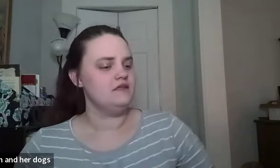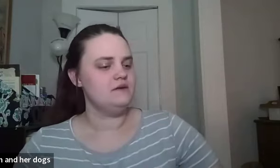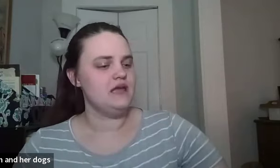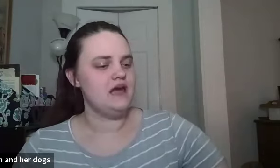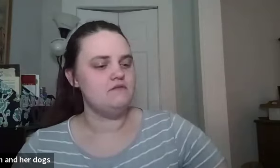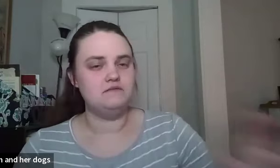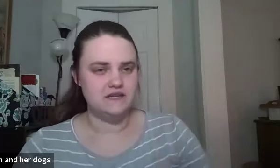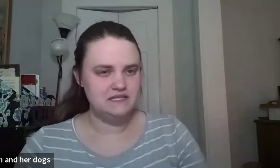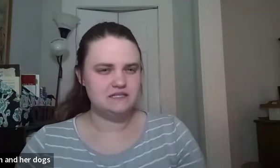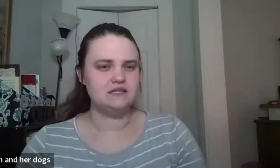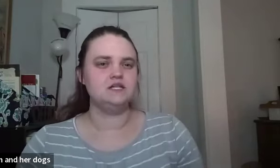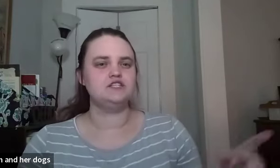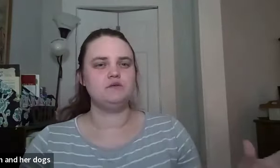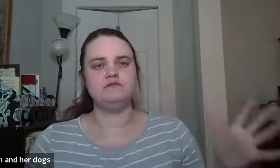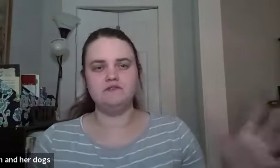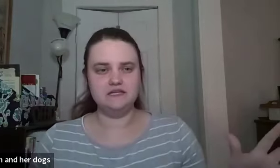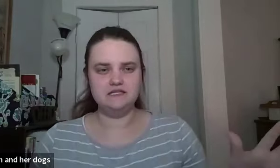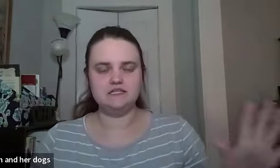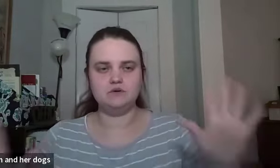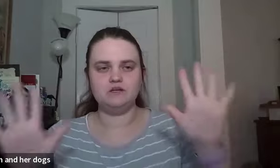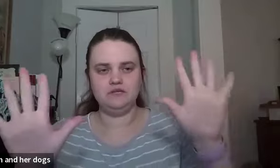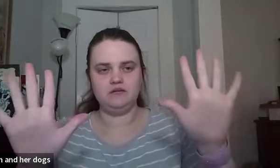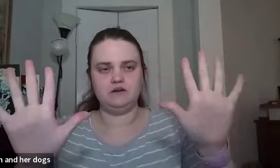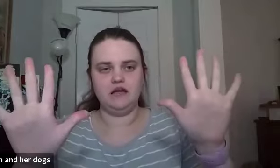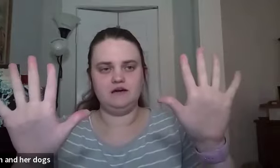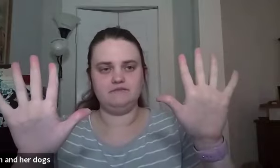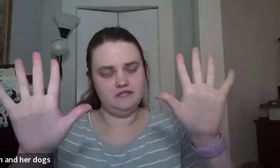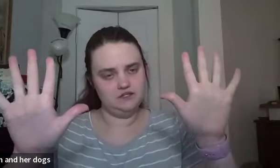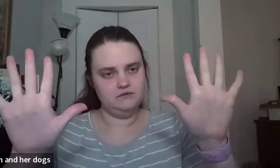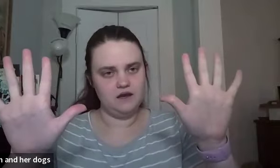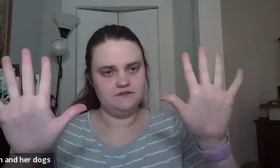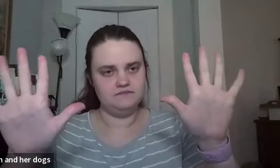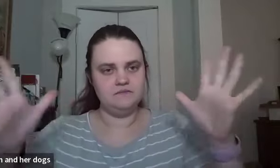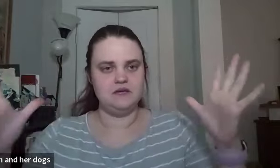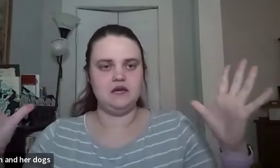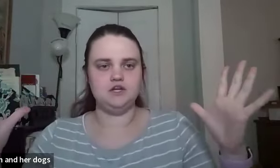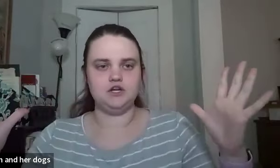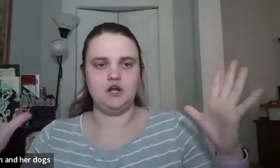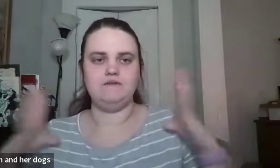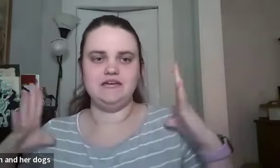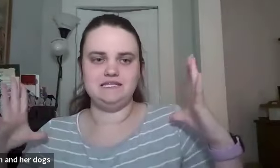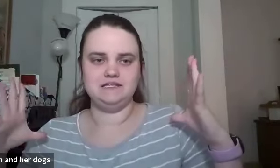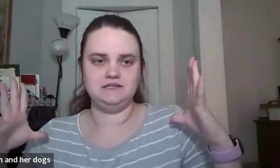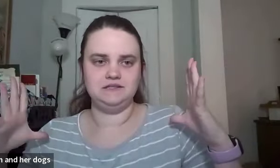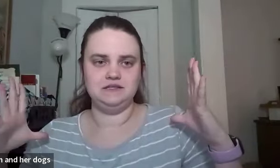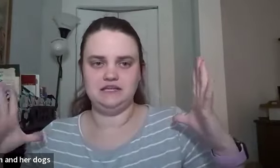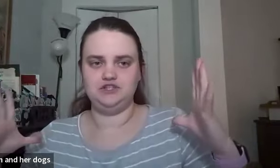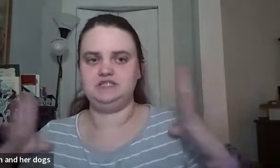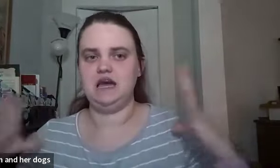Then we have event. So event is going to be, you're going to have the 2 5s and you're going to go event. Like you just tap